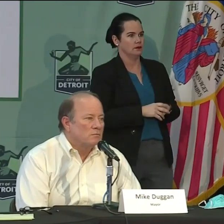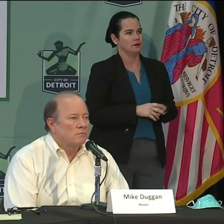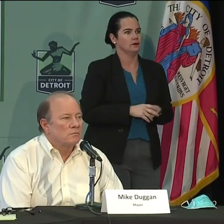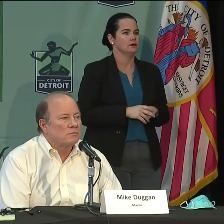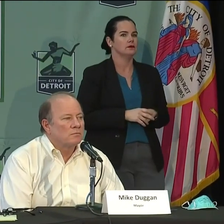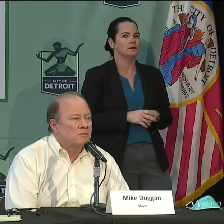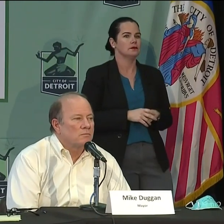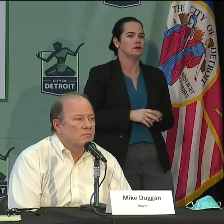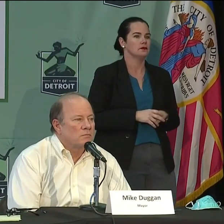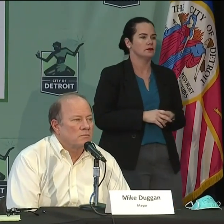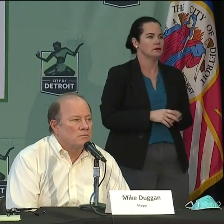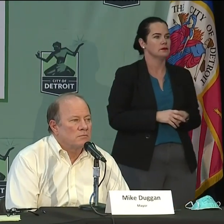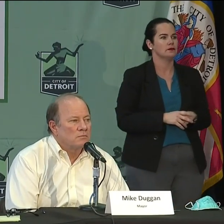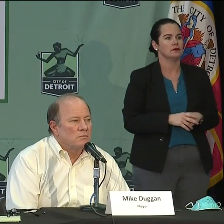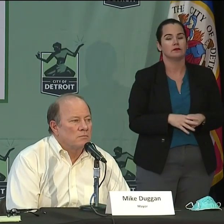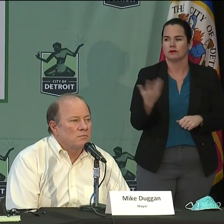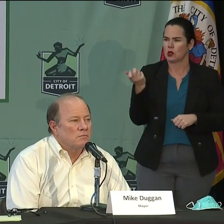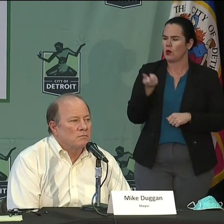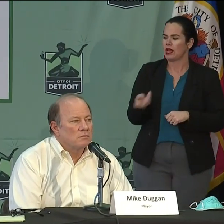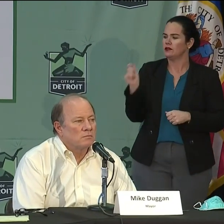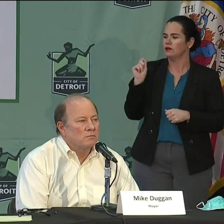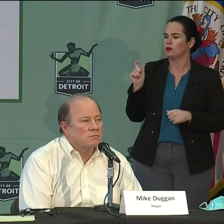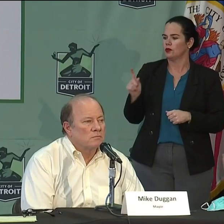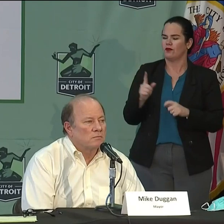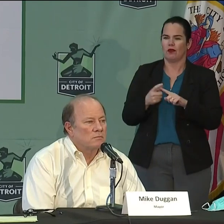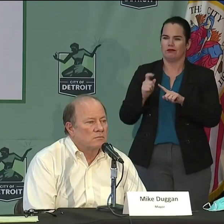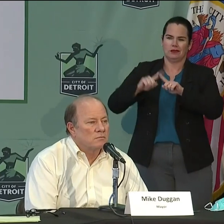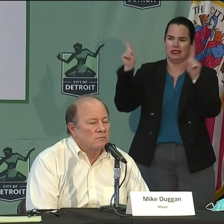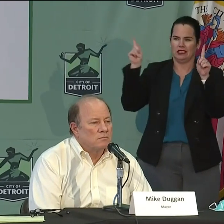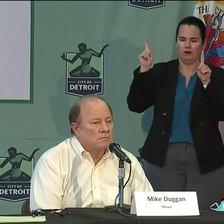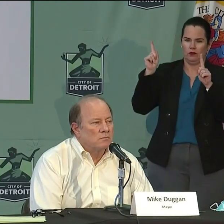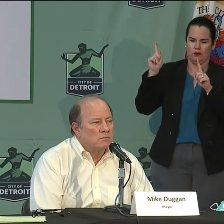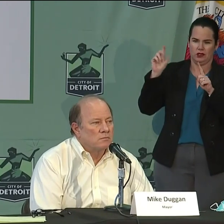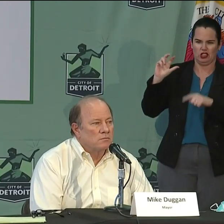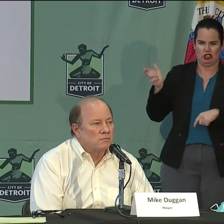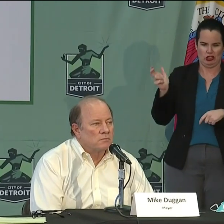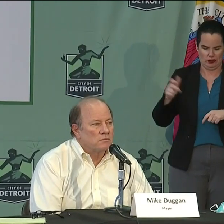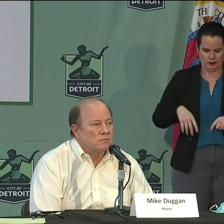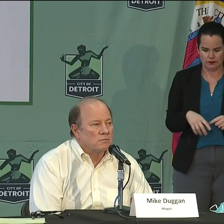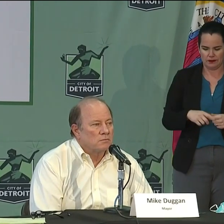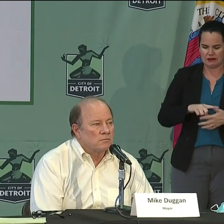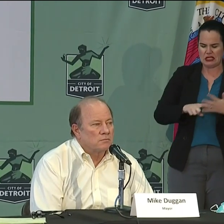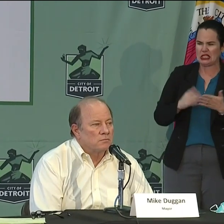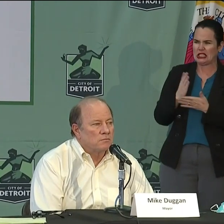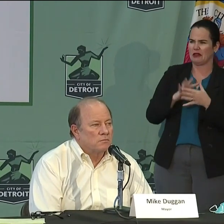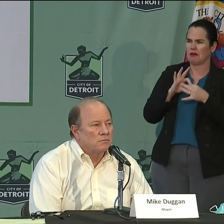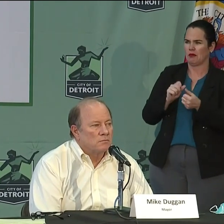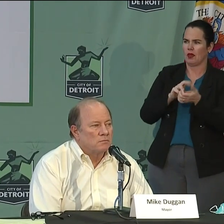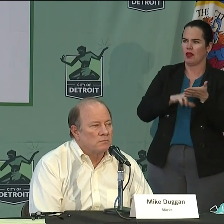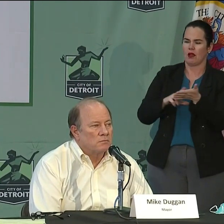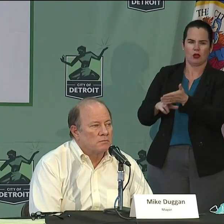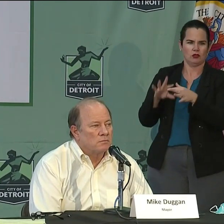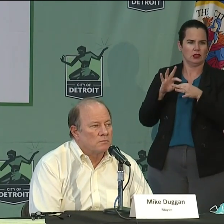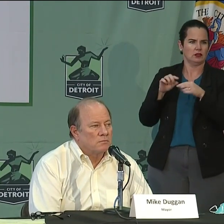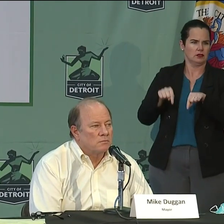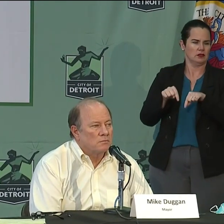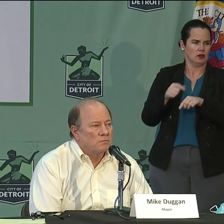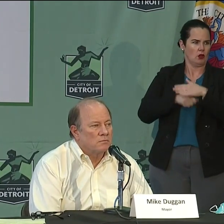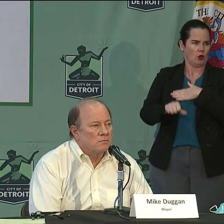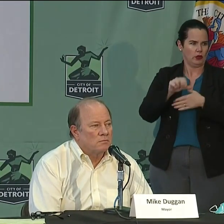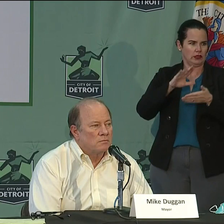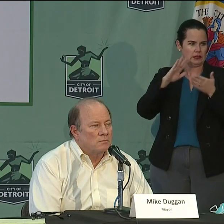We have a number of questions from various outlets, and a couple of them have to do with contracting with the city. And